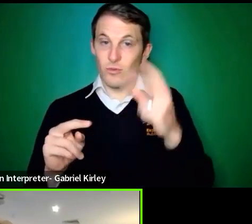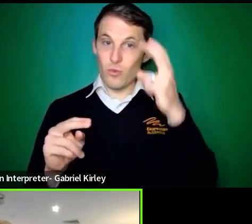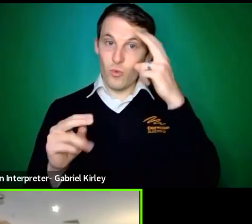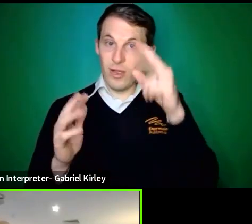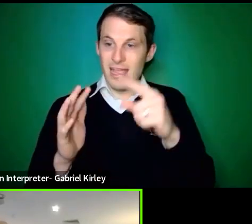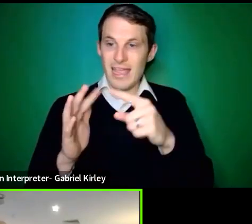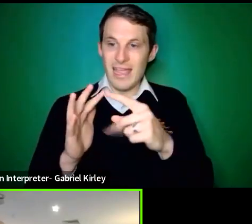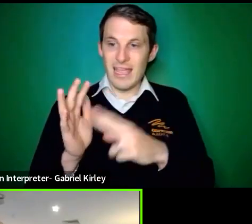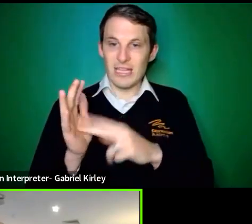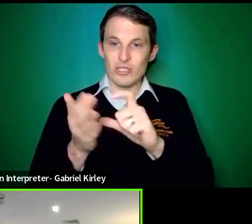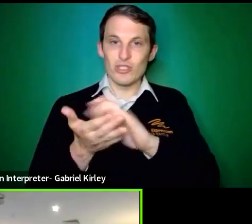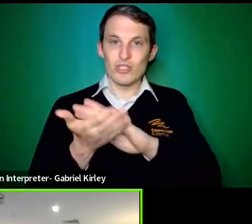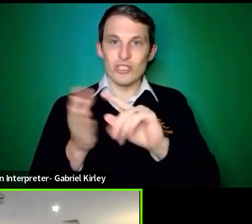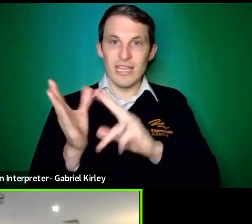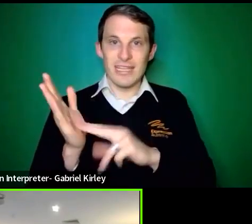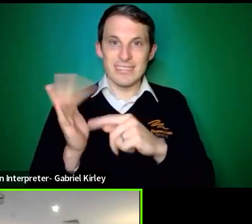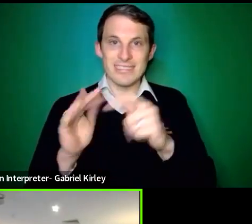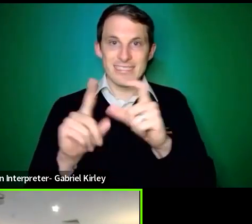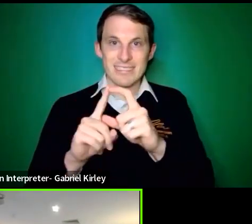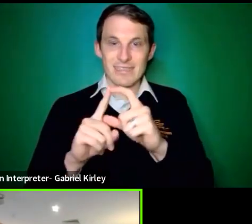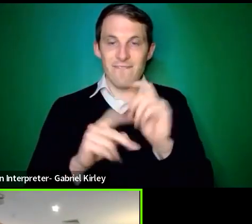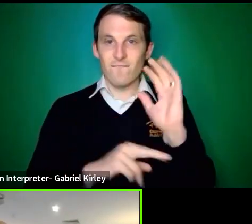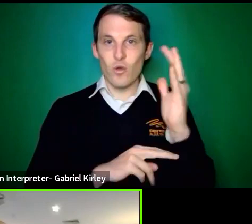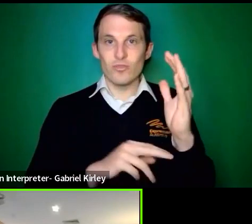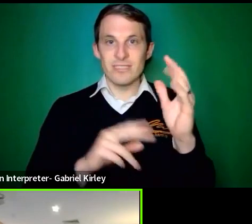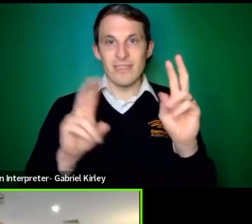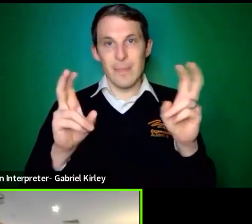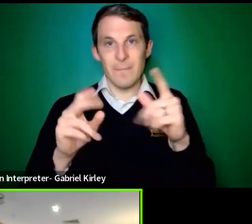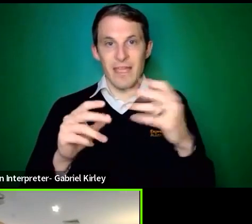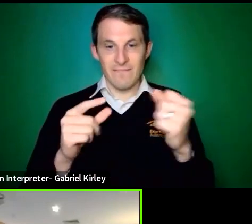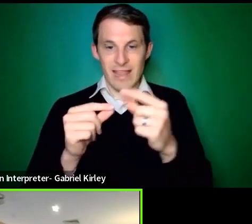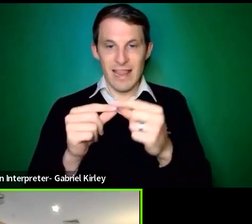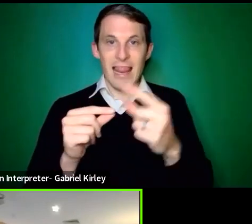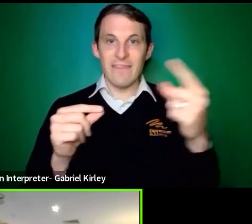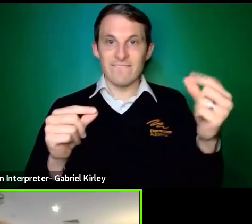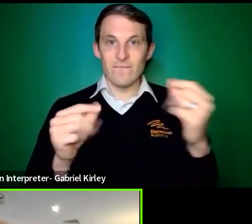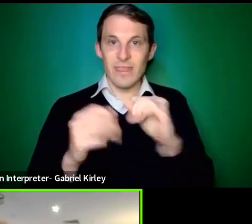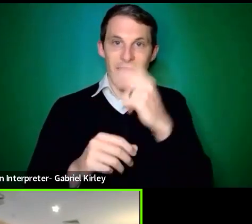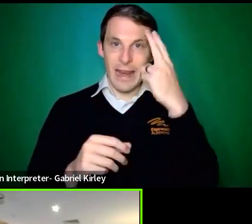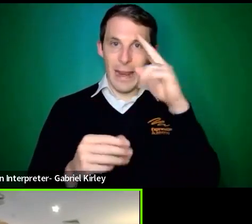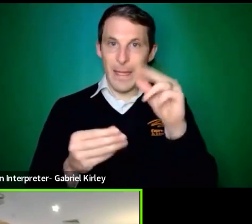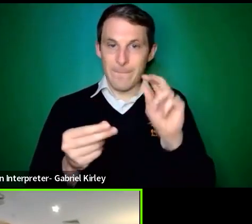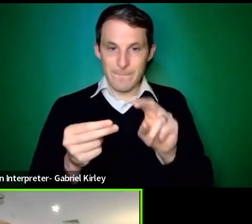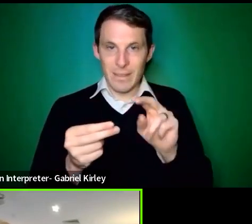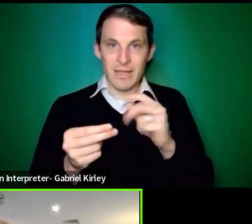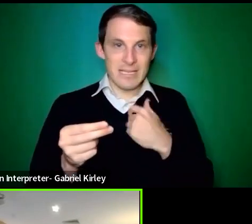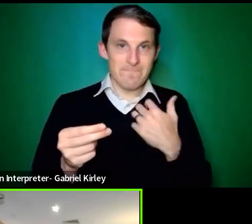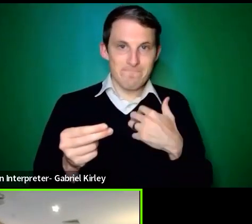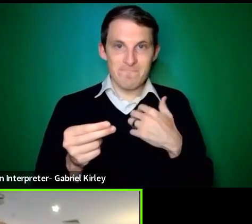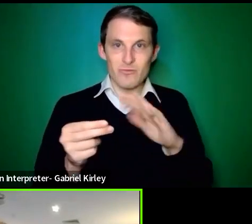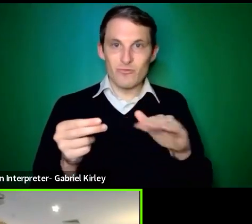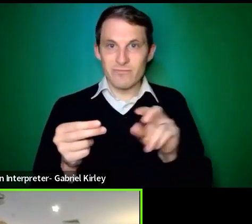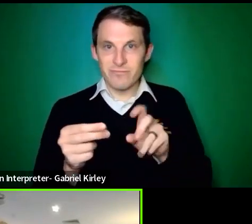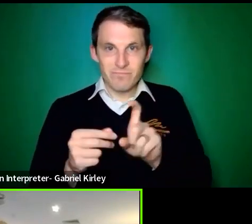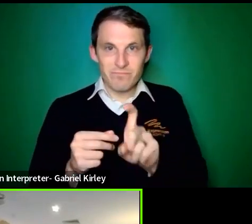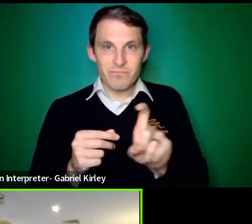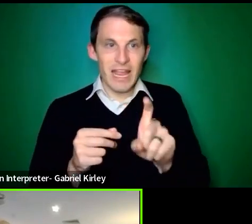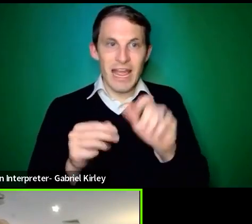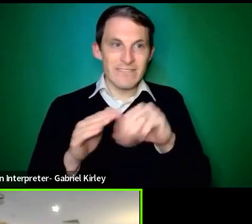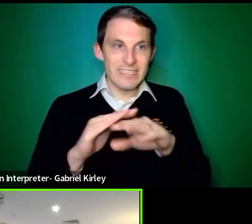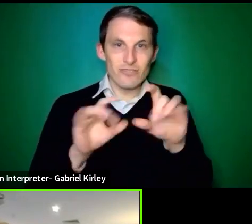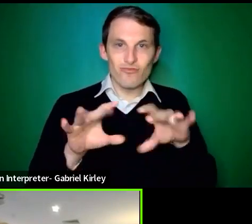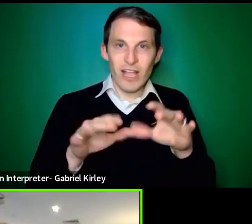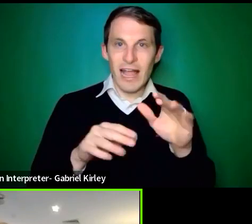So they get a leaf with their name on it, and that carries them through into the Enchanted Forest. There are Australian animals and